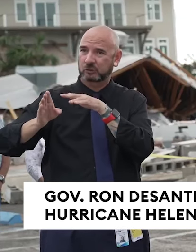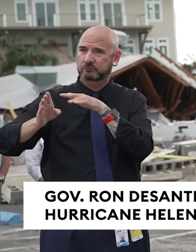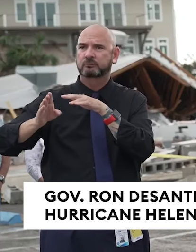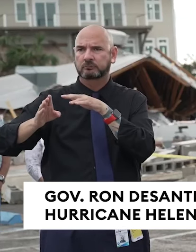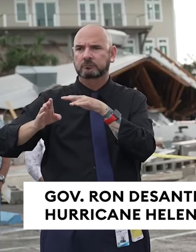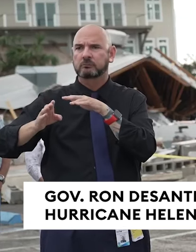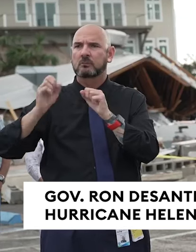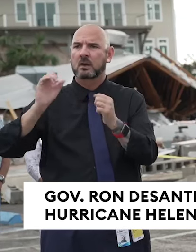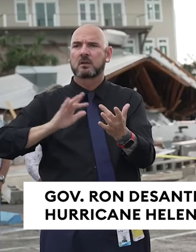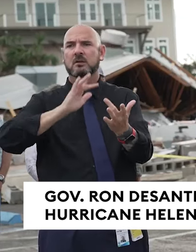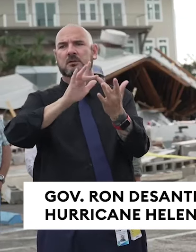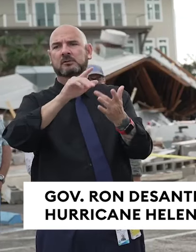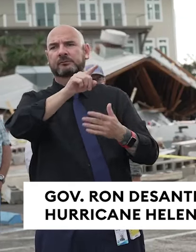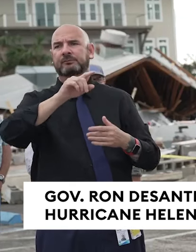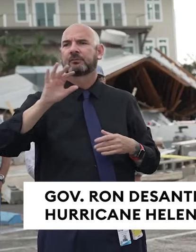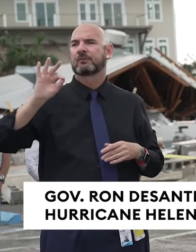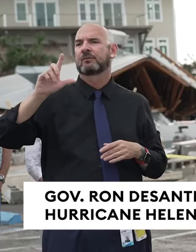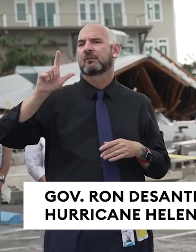go to